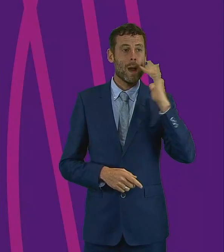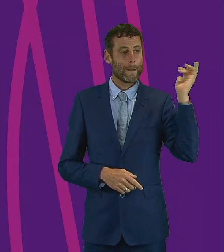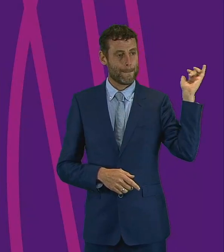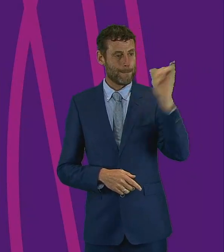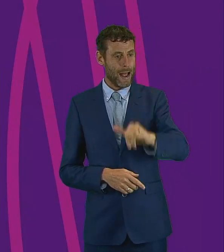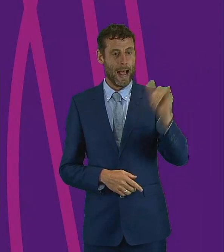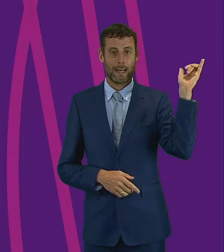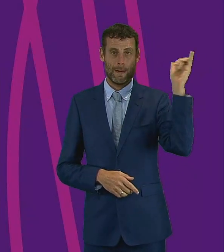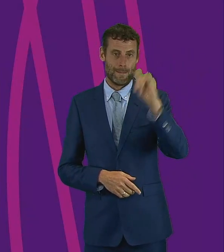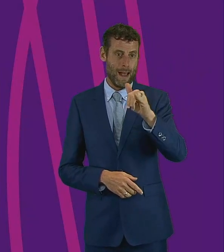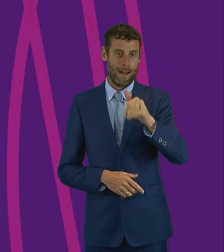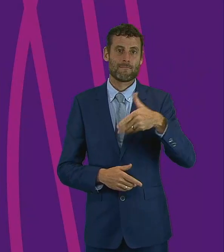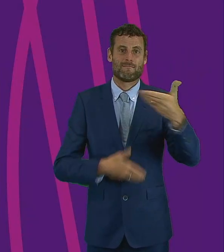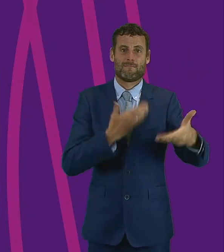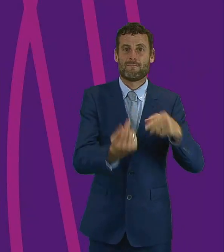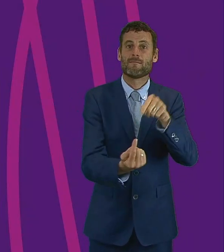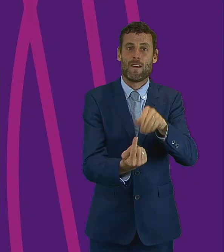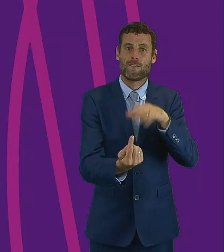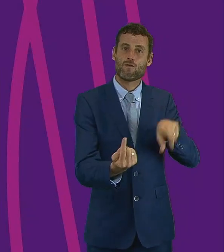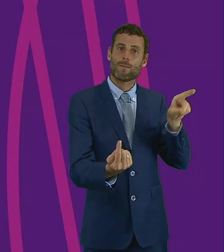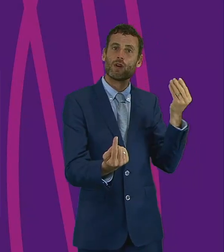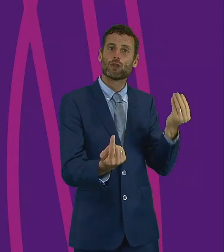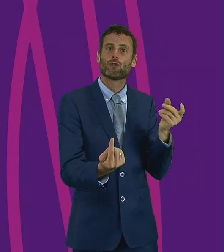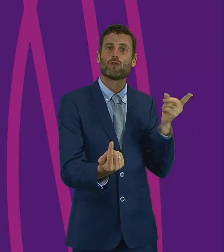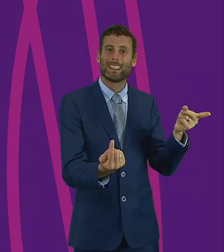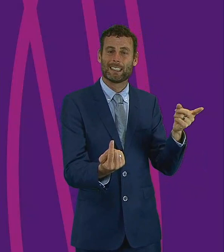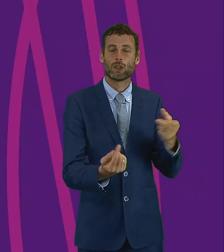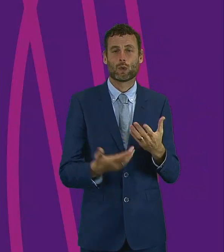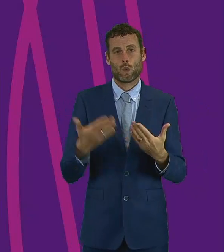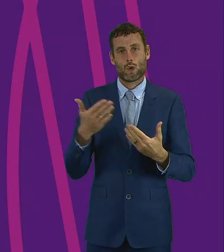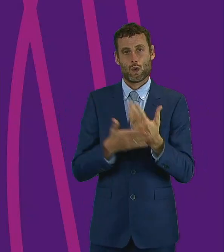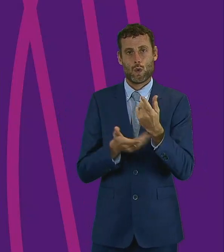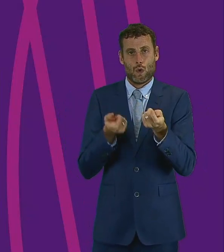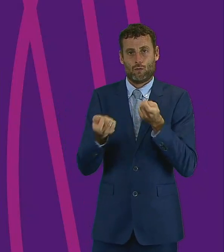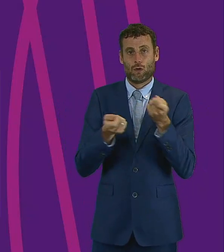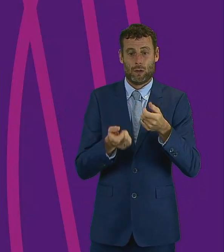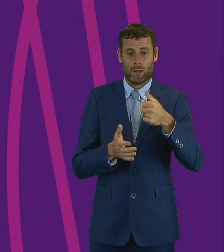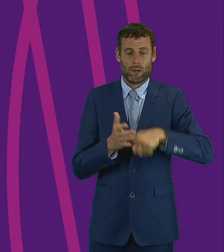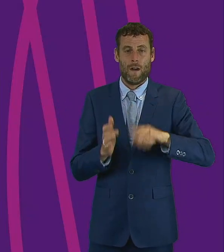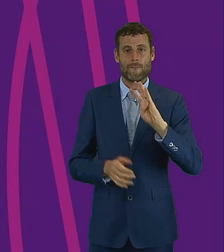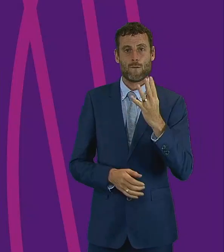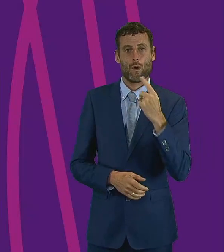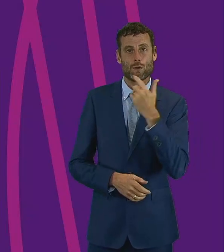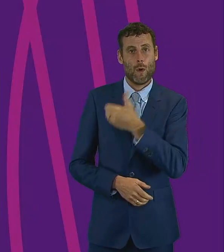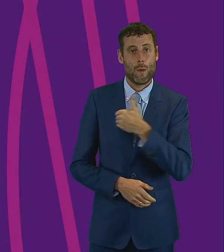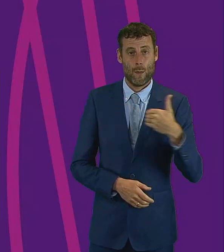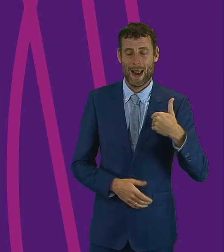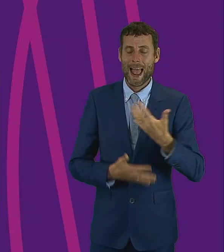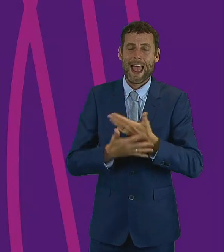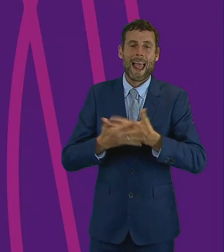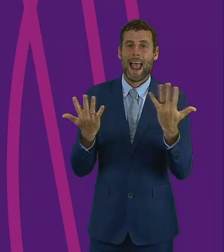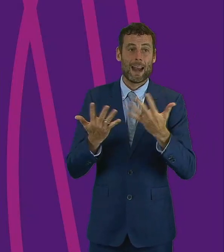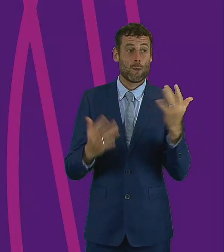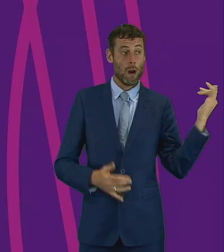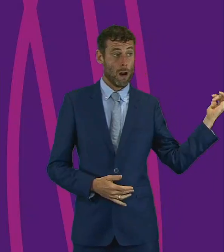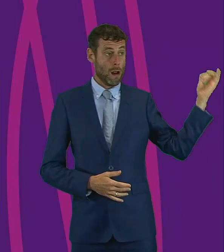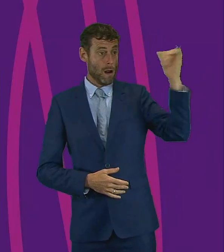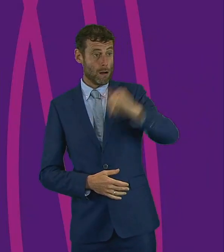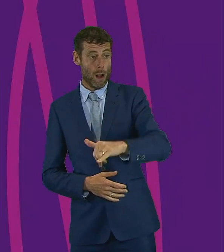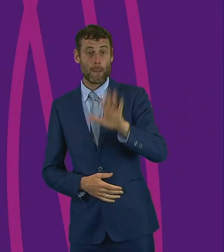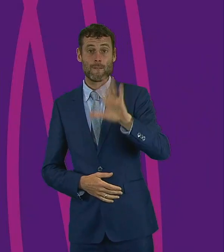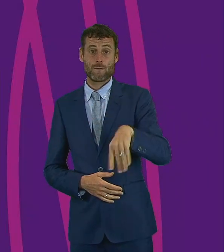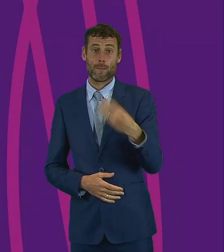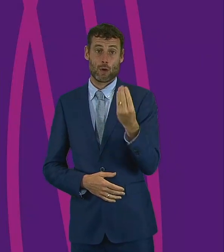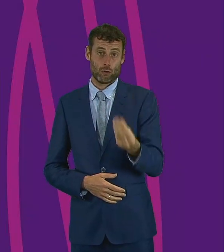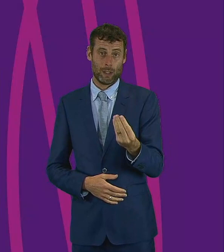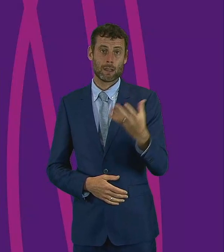new restrictions apply from 4 AM tomorrow morning. Anyone arriving in Scotland from Greece after that time must self-isolate for 14